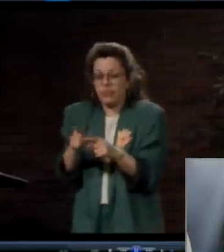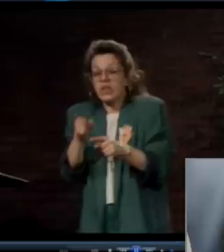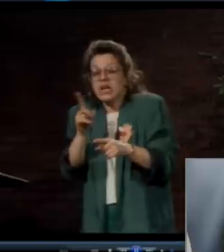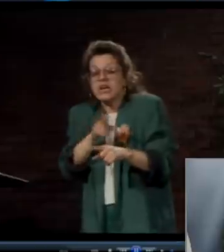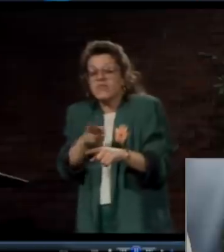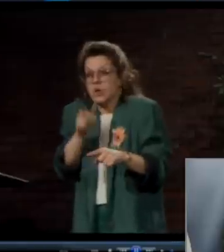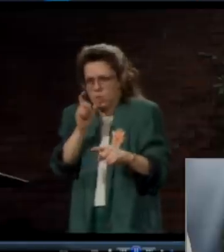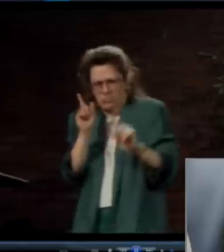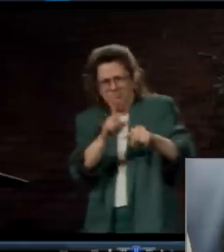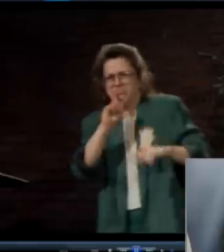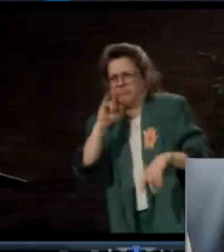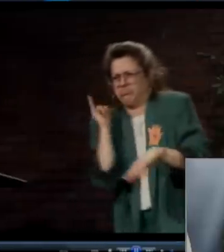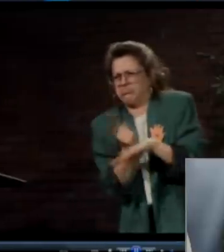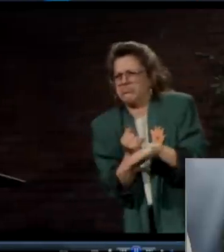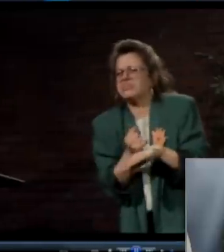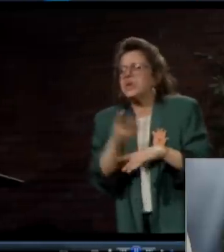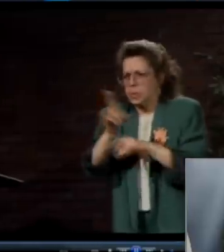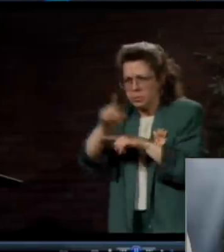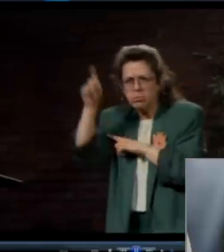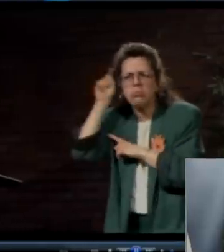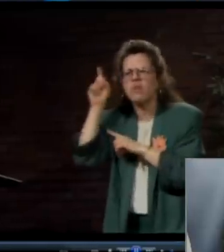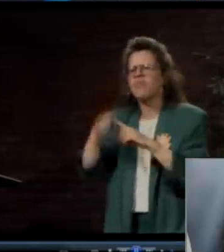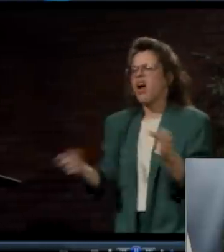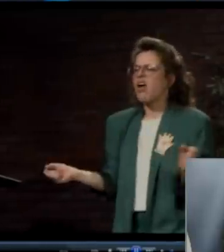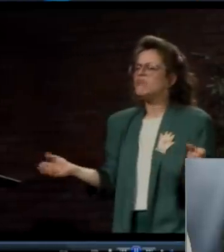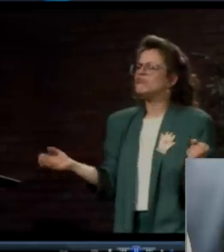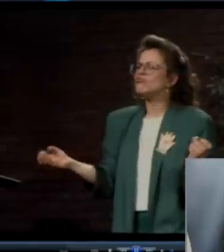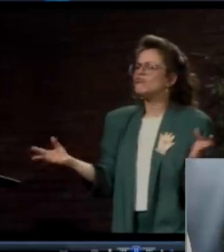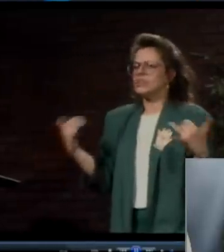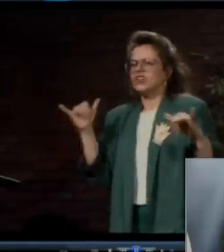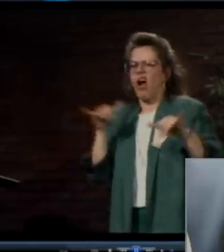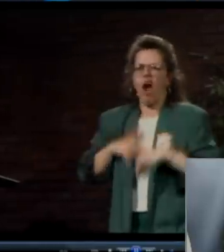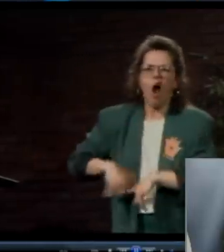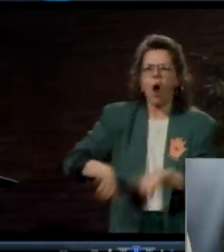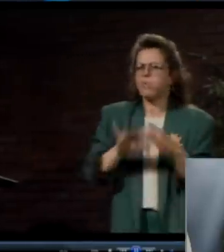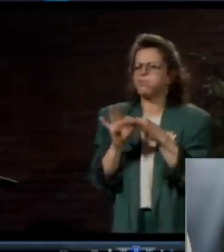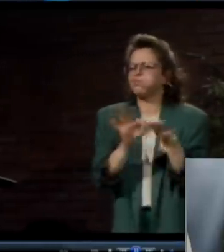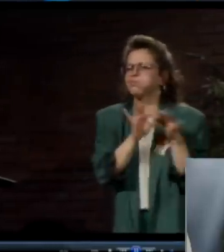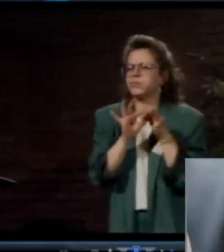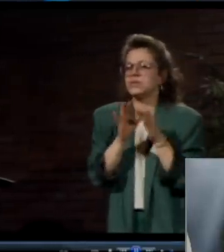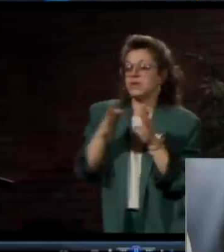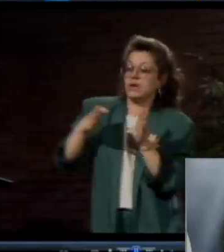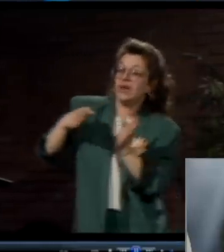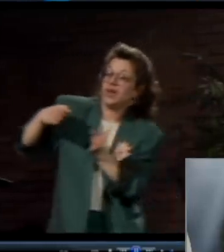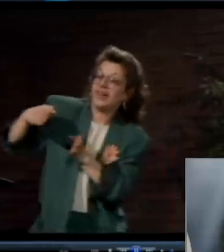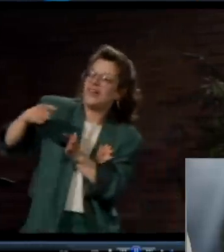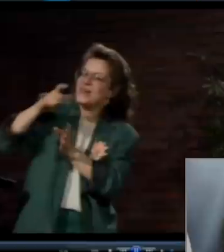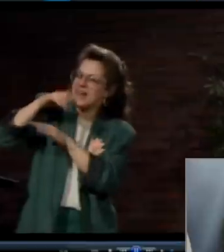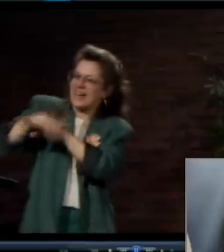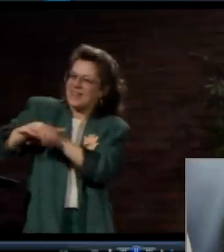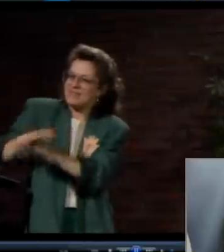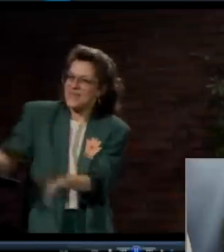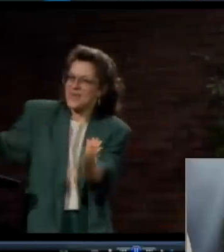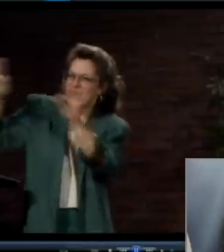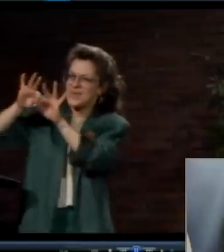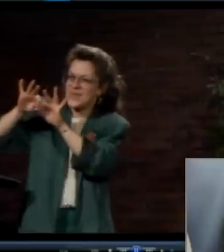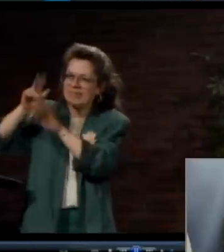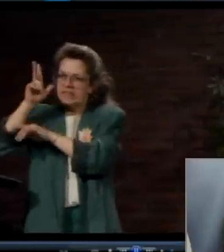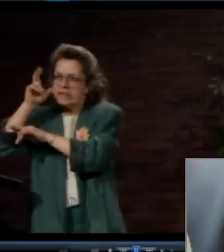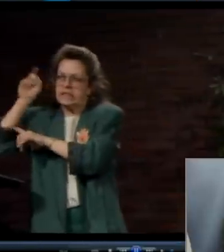different subcategories within hard of hearing. There are people who are hard of hearing. They might have a hearing aid or a different hearing